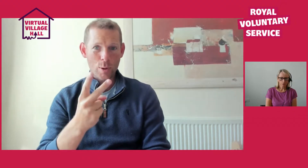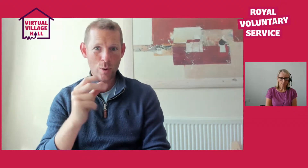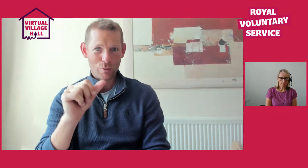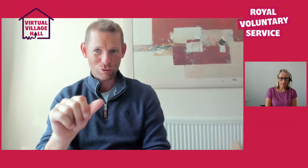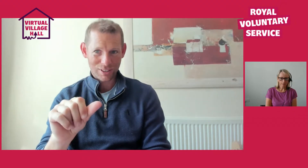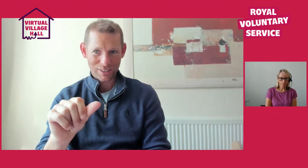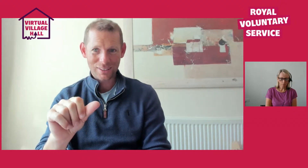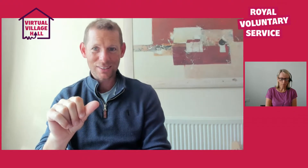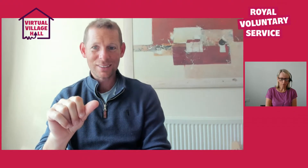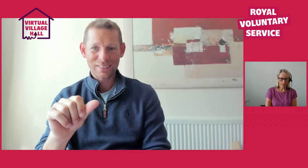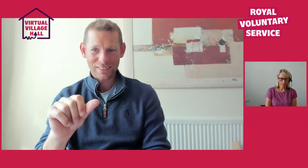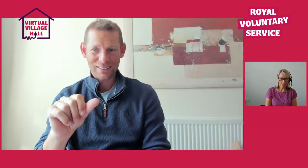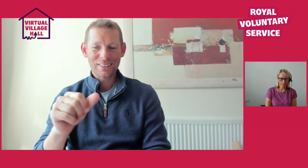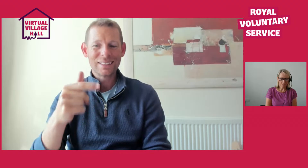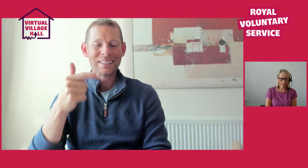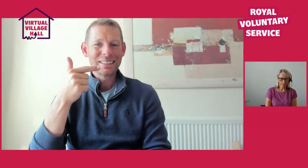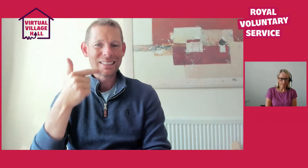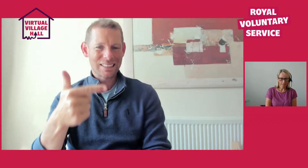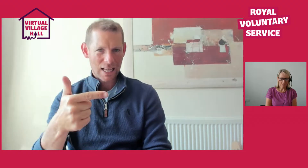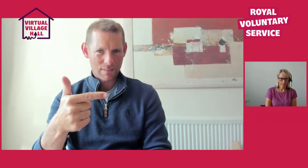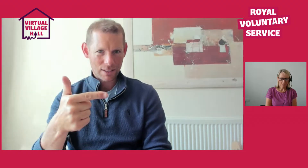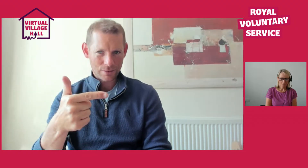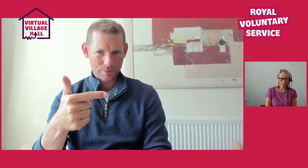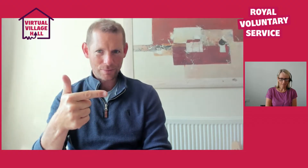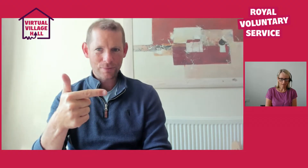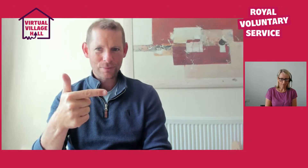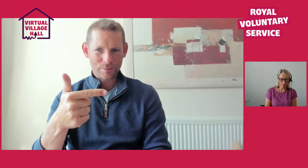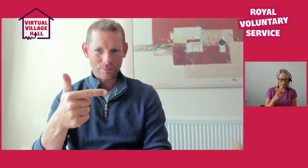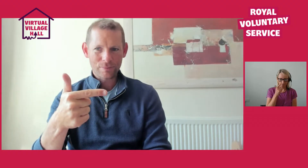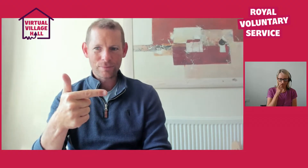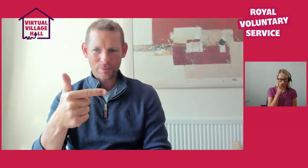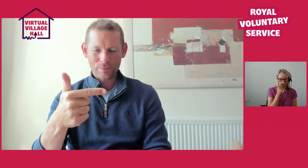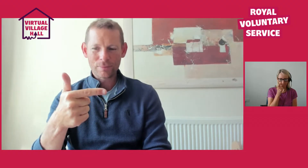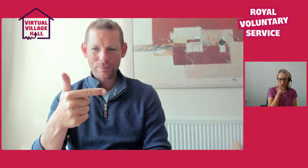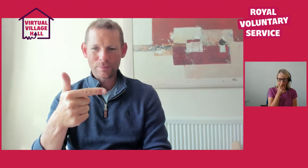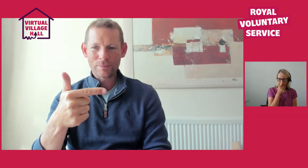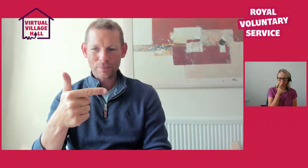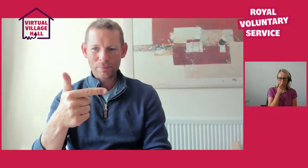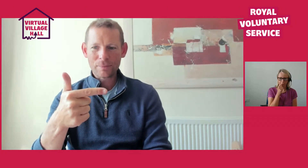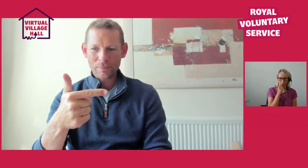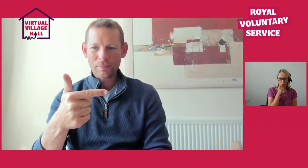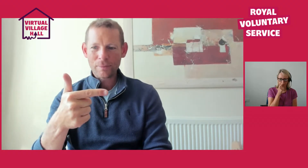Number 3, both rights, 7.